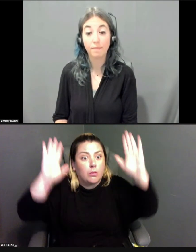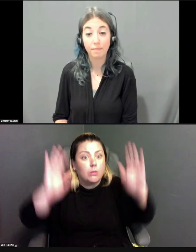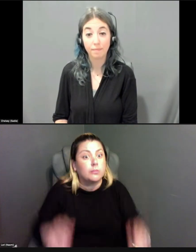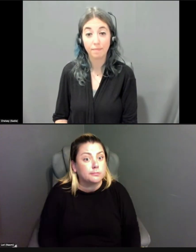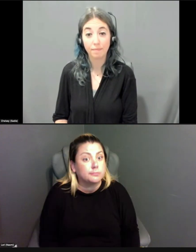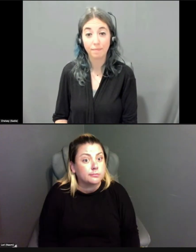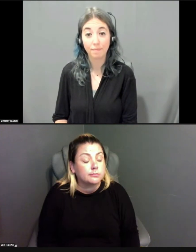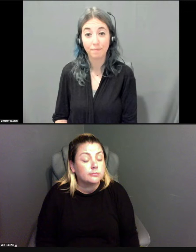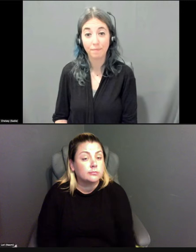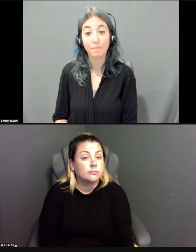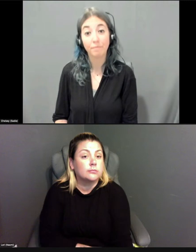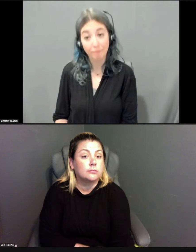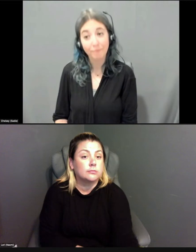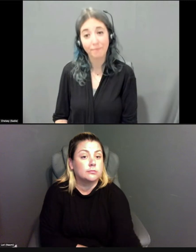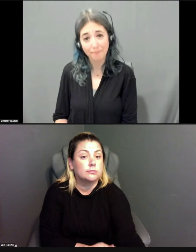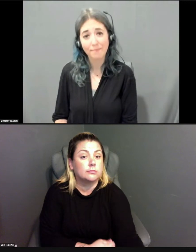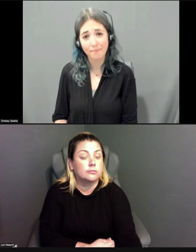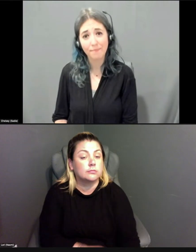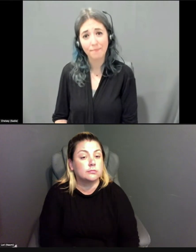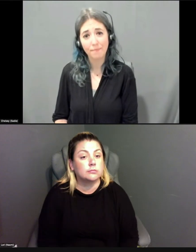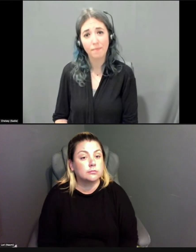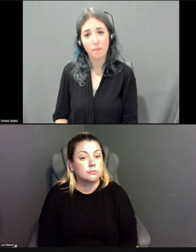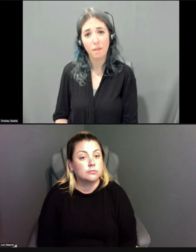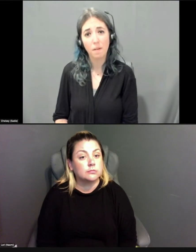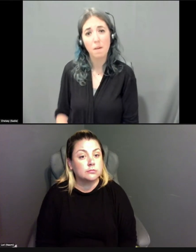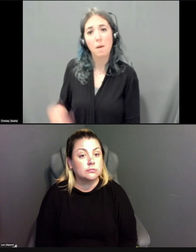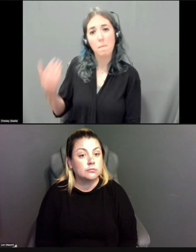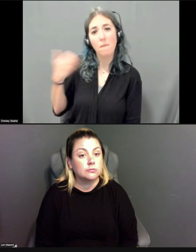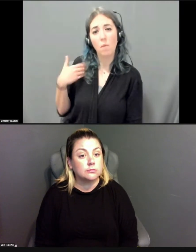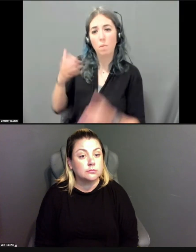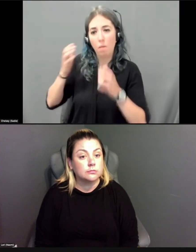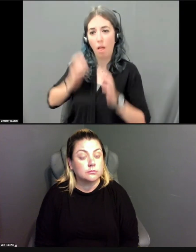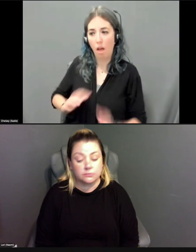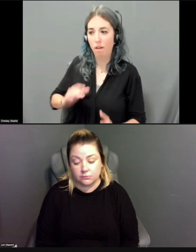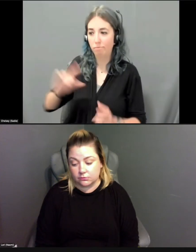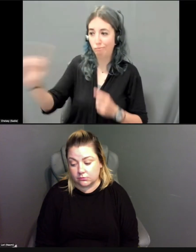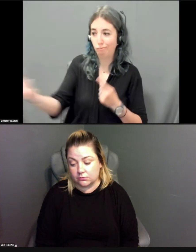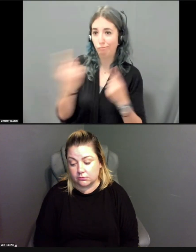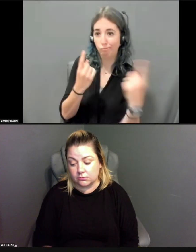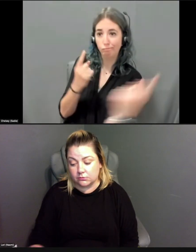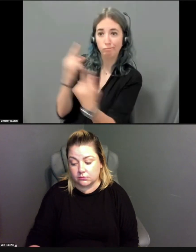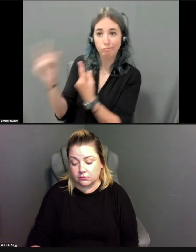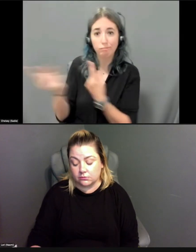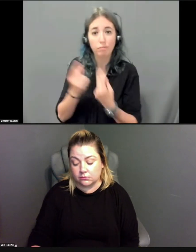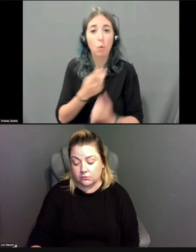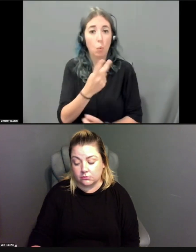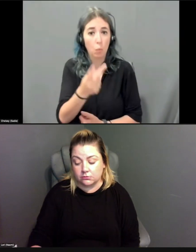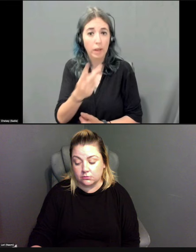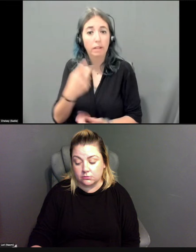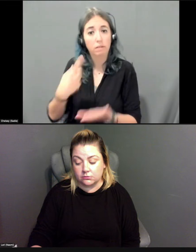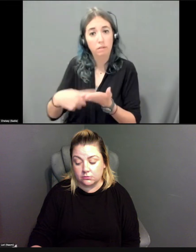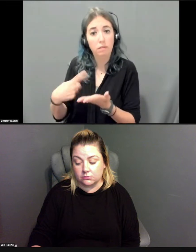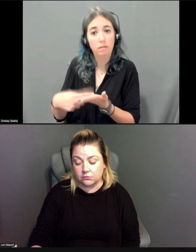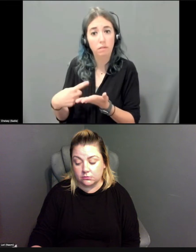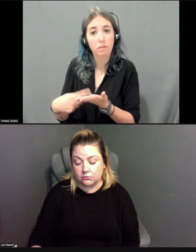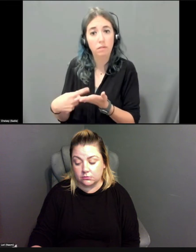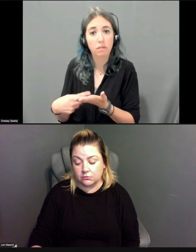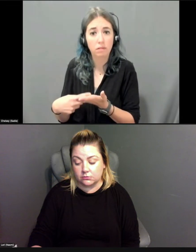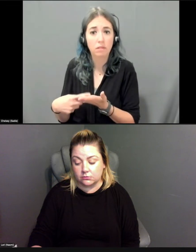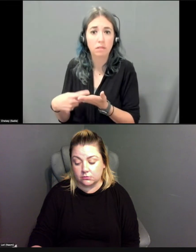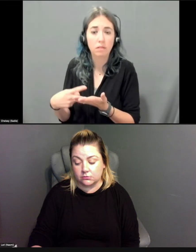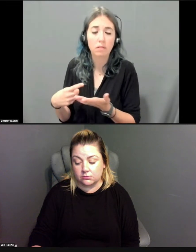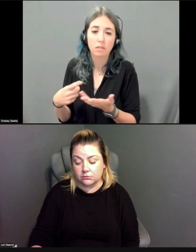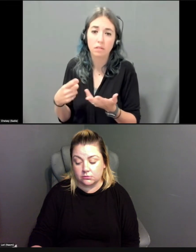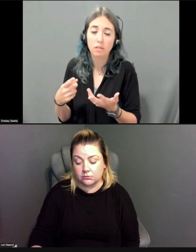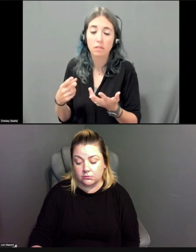before whenever we've worked with our intuitive eating coaching clients. That is something that a lot of people come